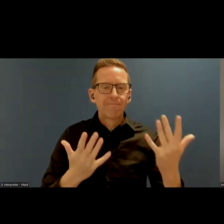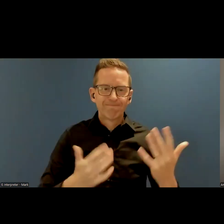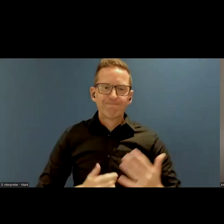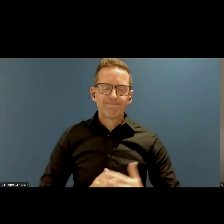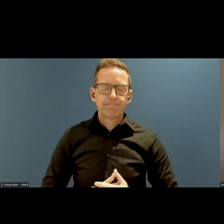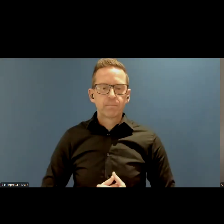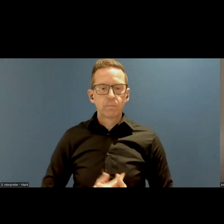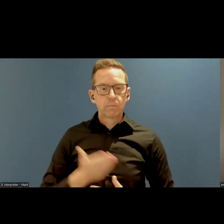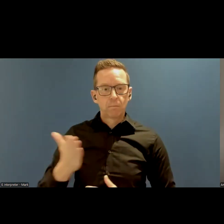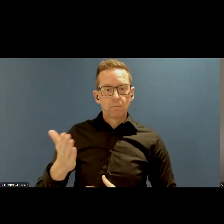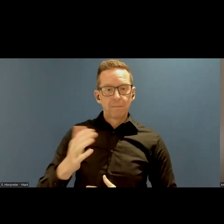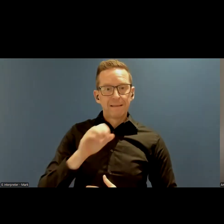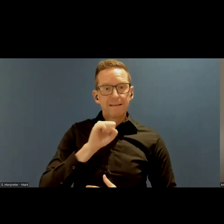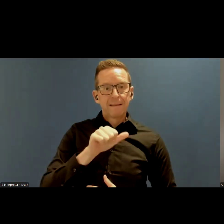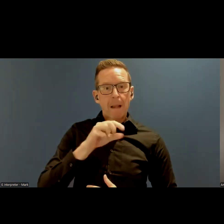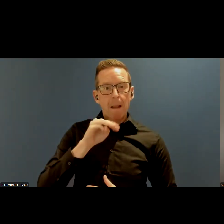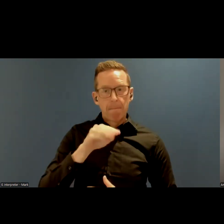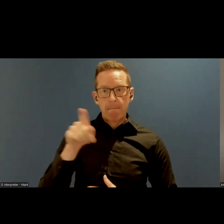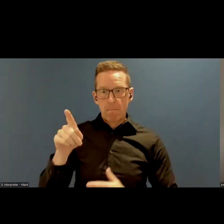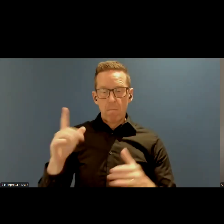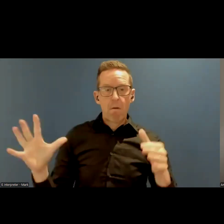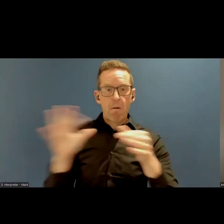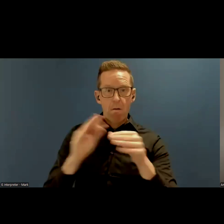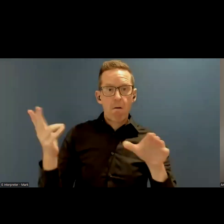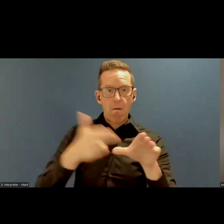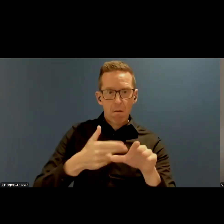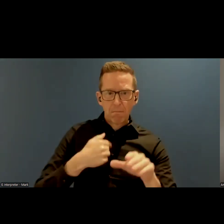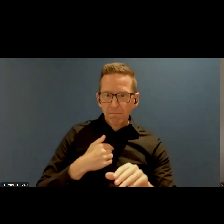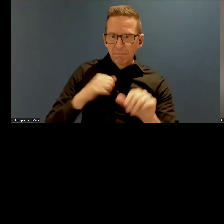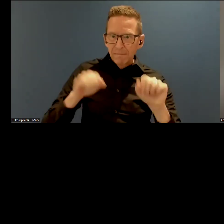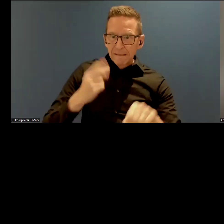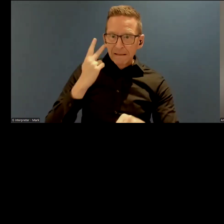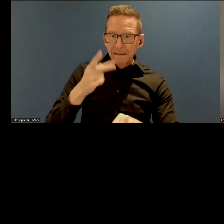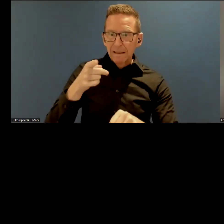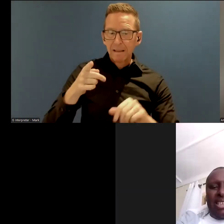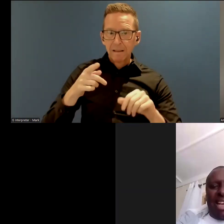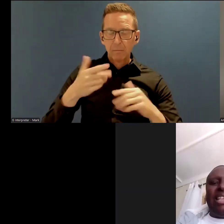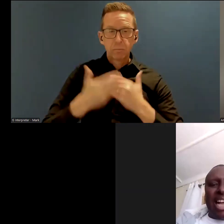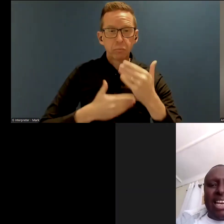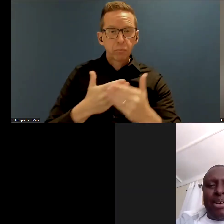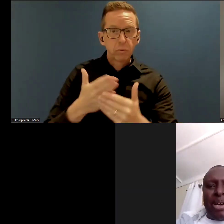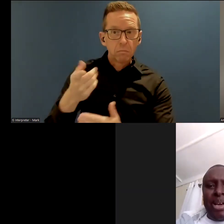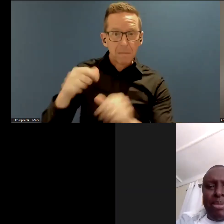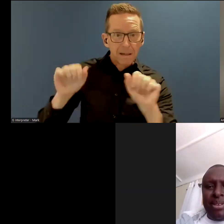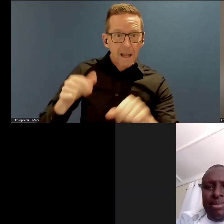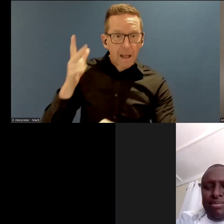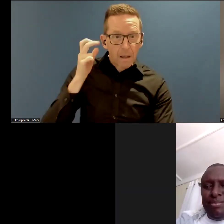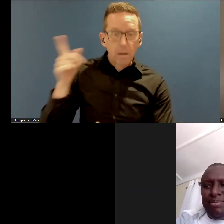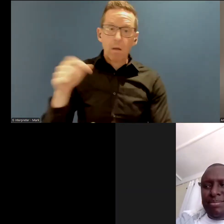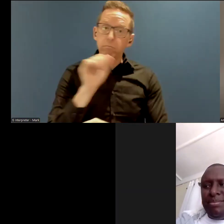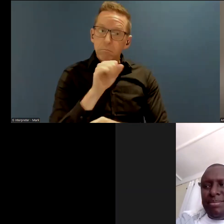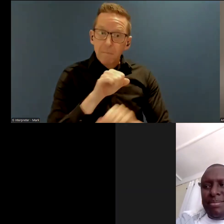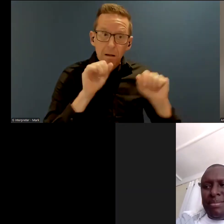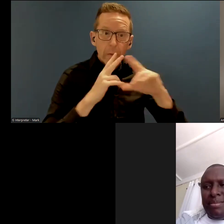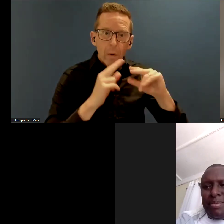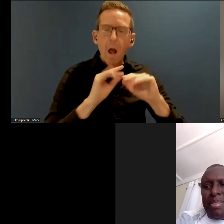Samuel is back online. I will just check if he can continue his intervention. Samuel, can you hear us? Yes, I can hear you. Can you hear me? Oh, this is